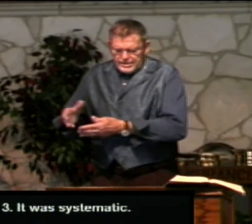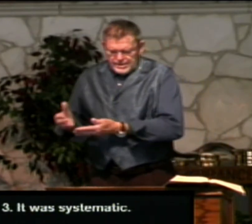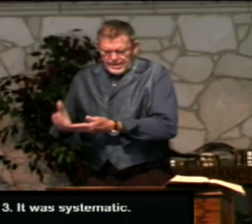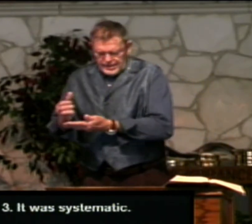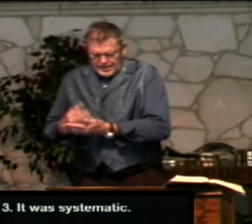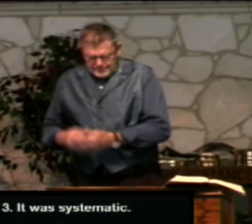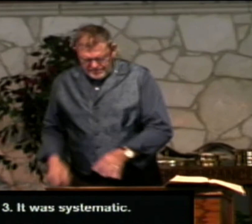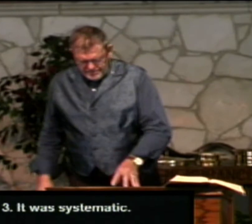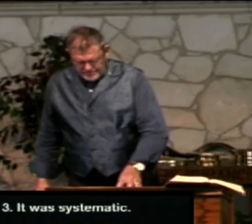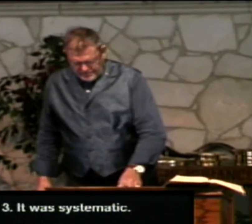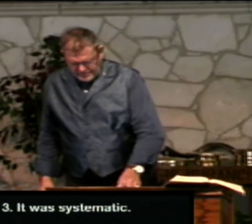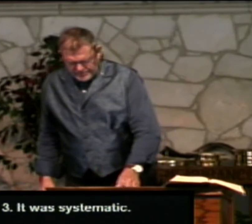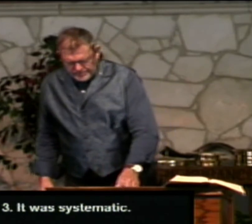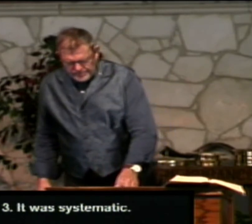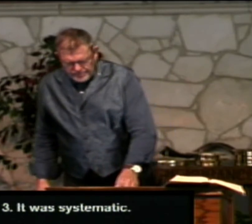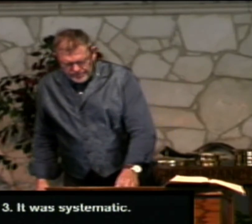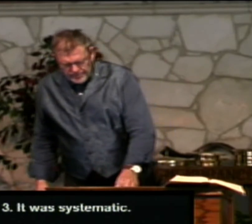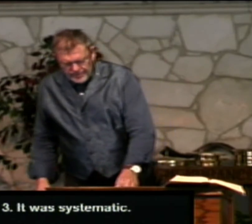depending on his income.